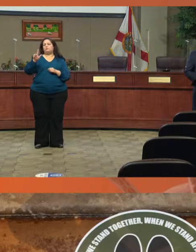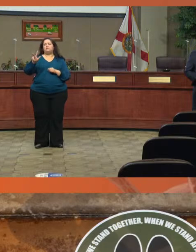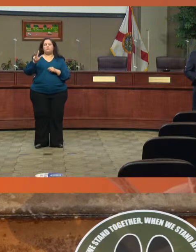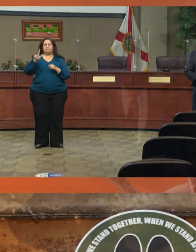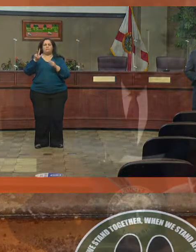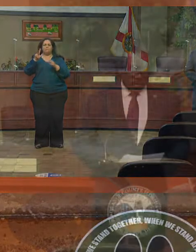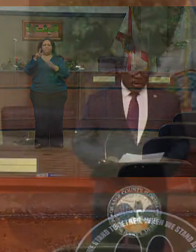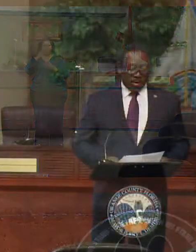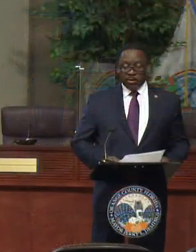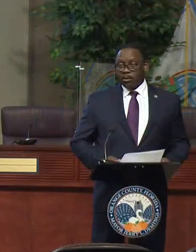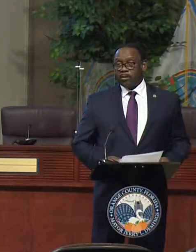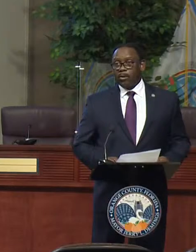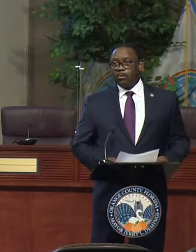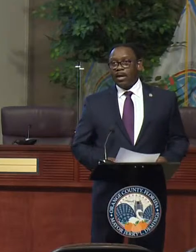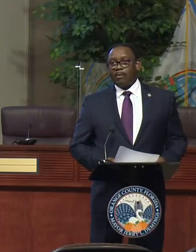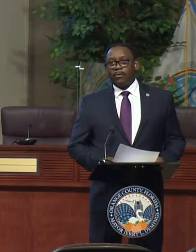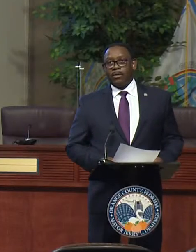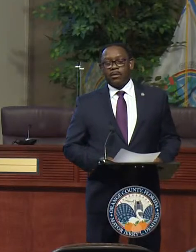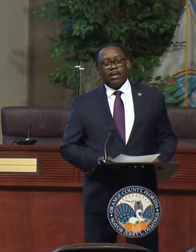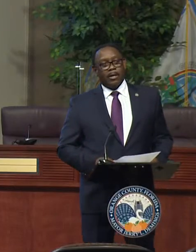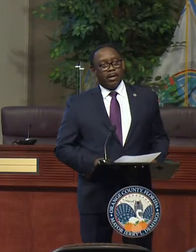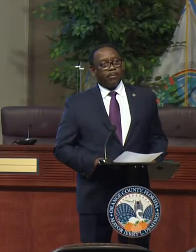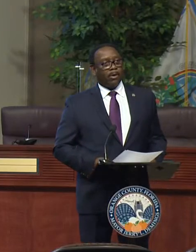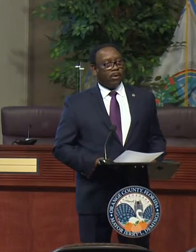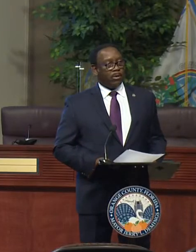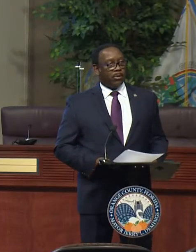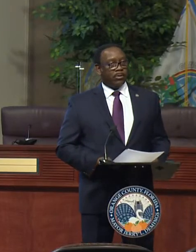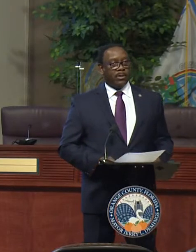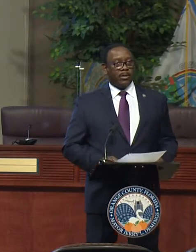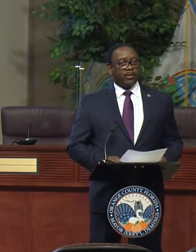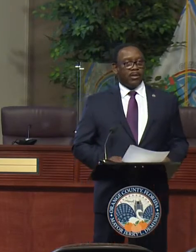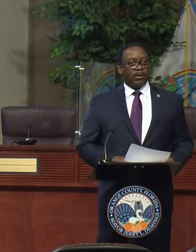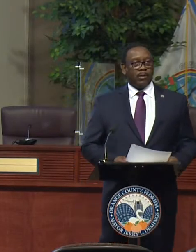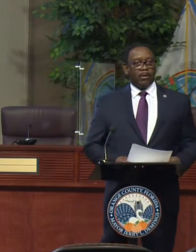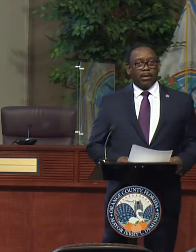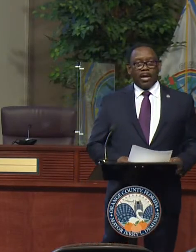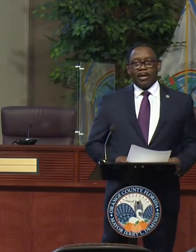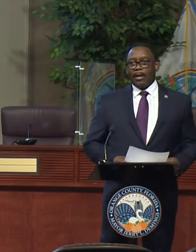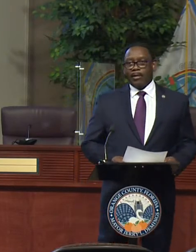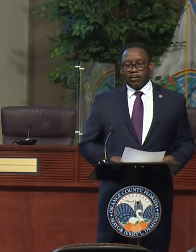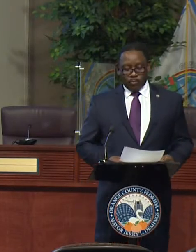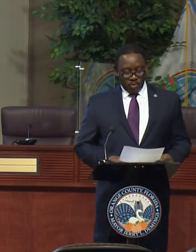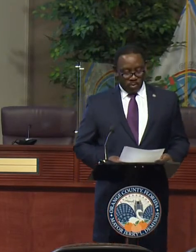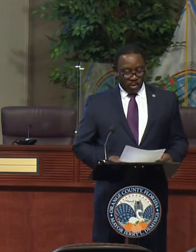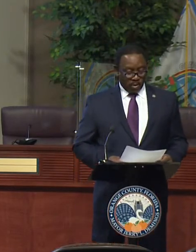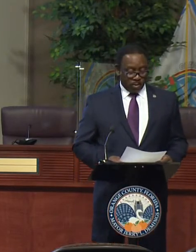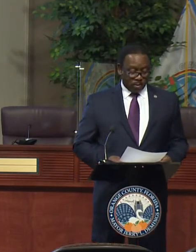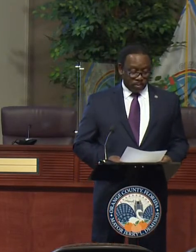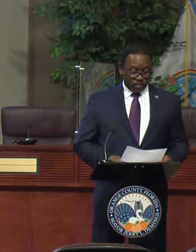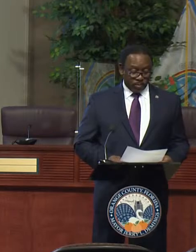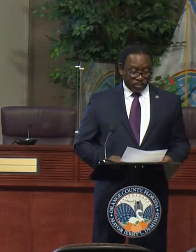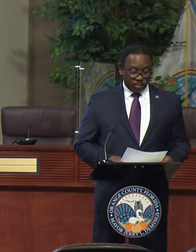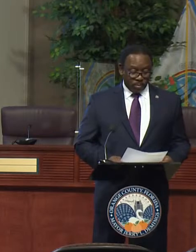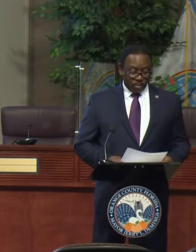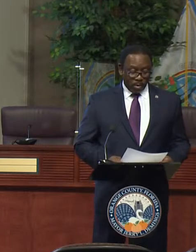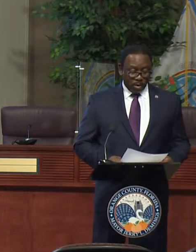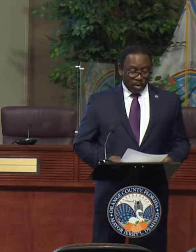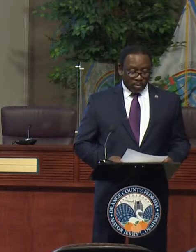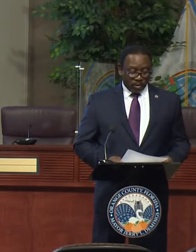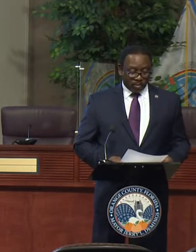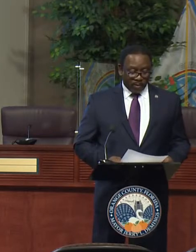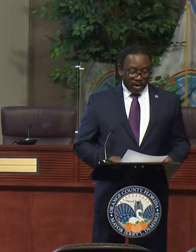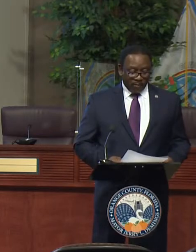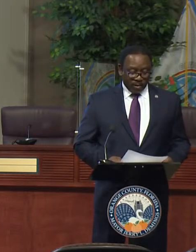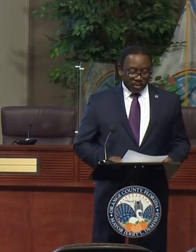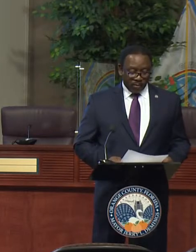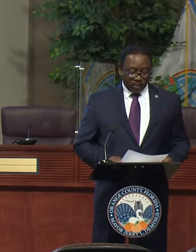active. This is no time for us to let up on those CDC guidelines and protocols. In